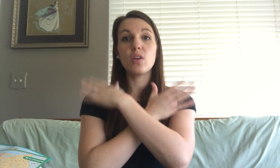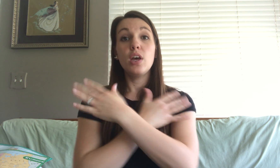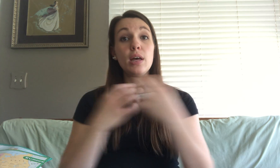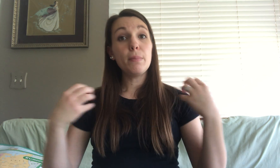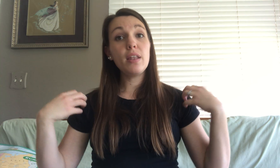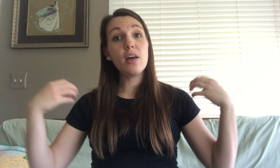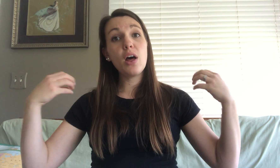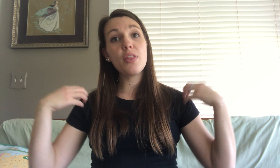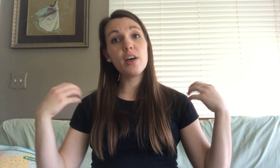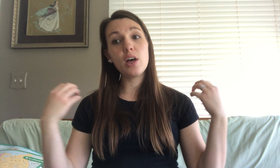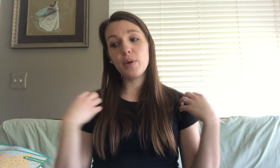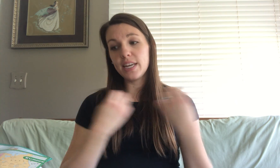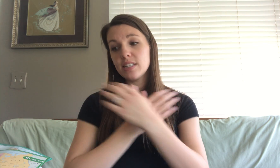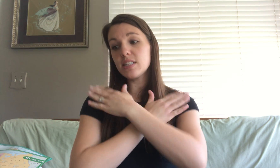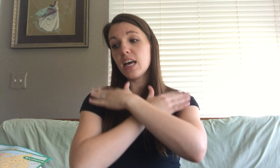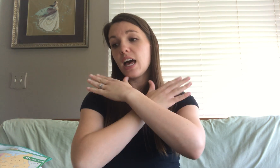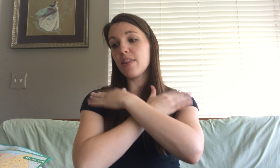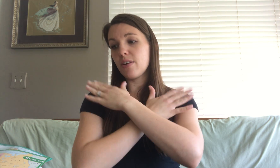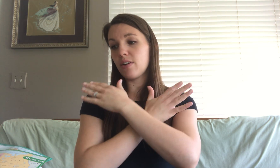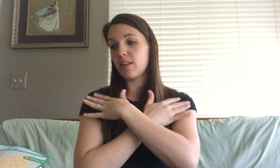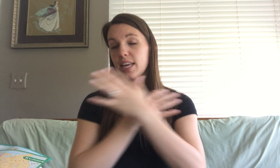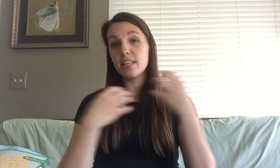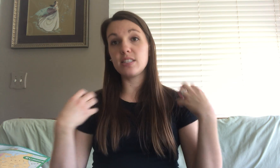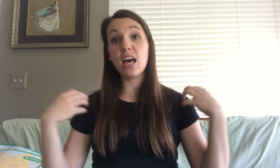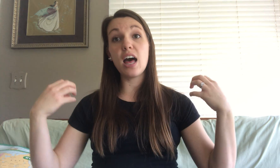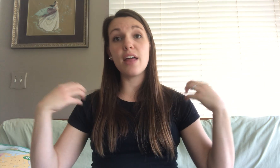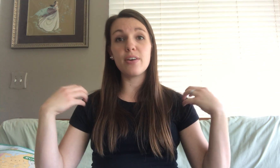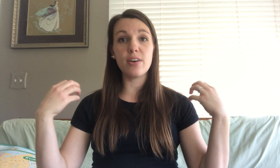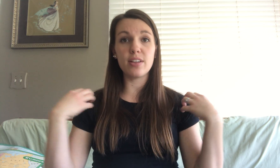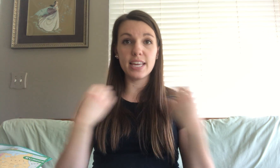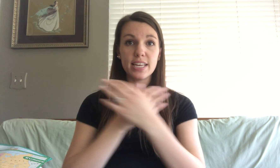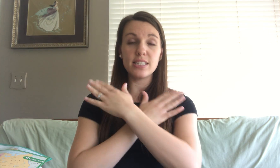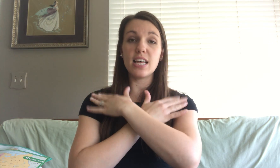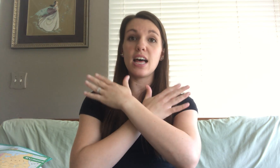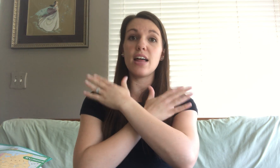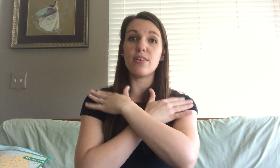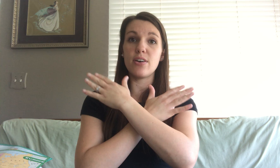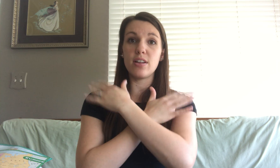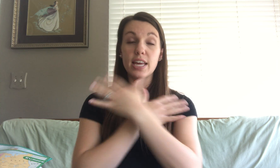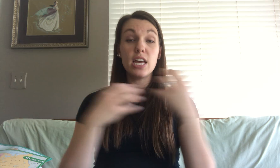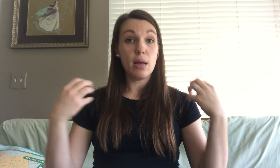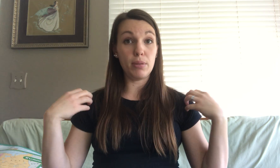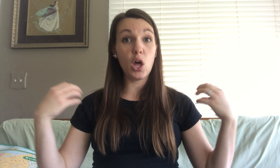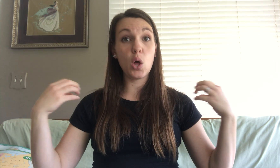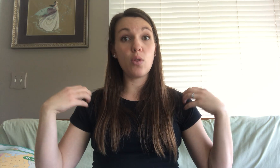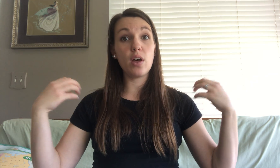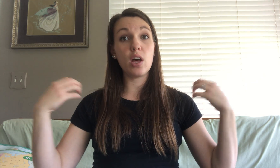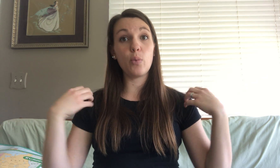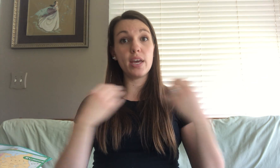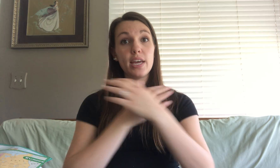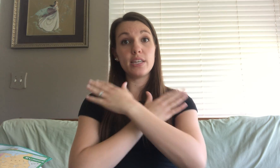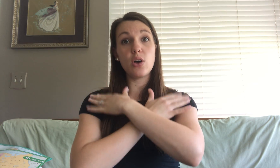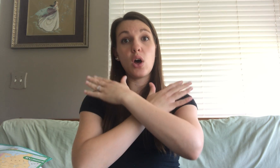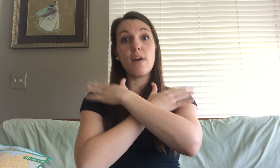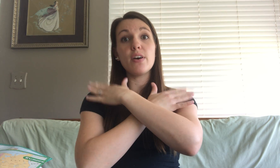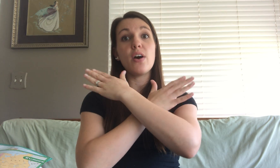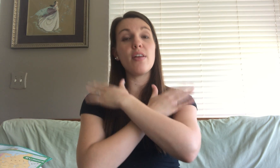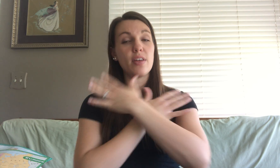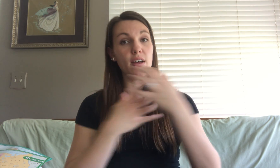Blow the wind southerly southerly southerly blow the wind over the